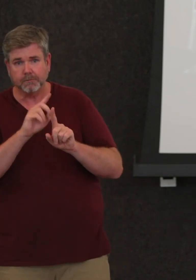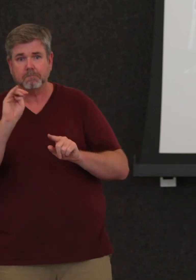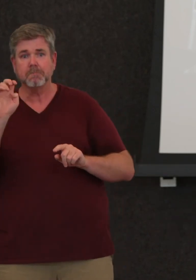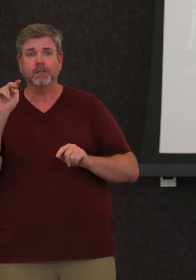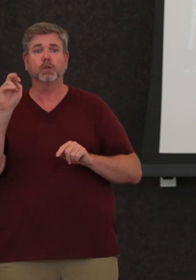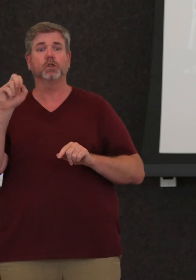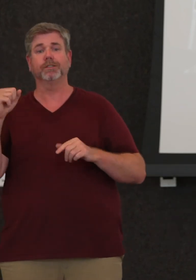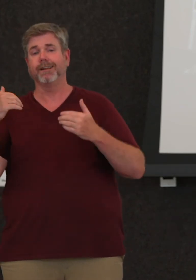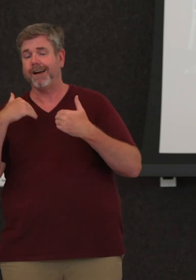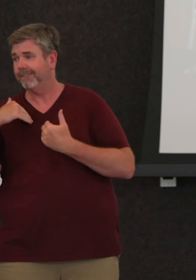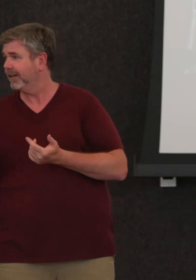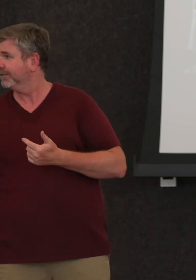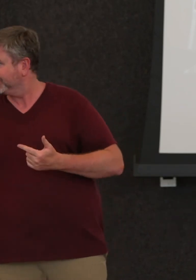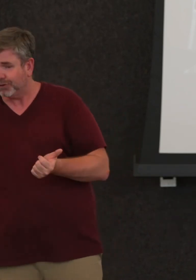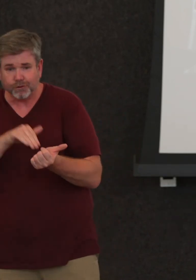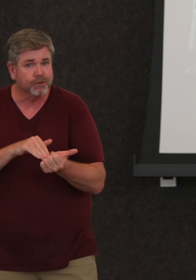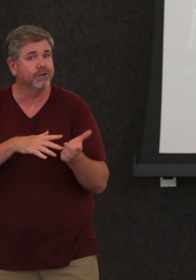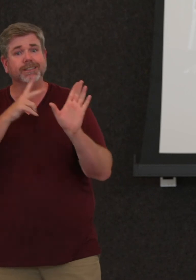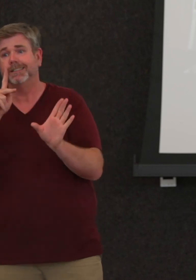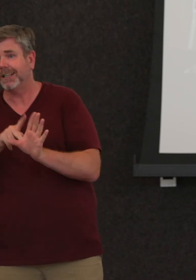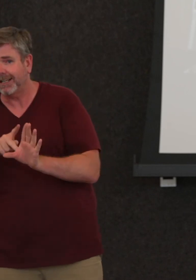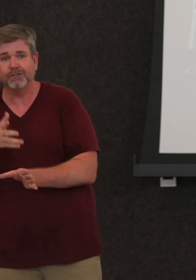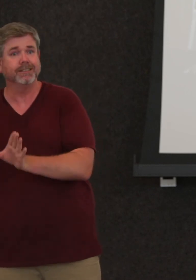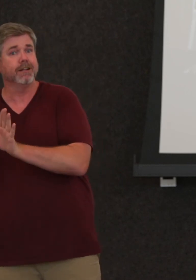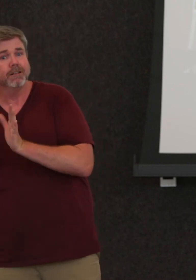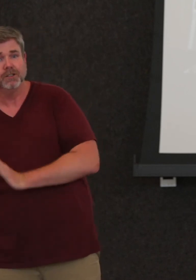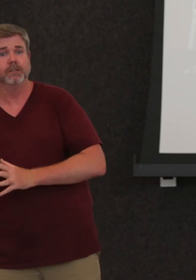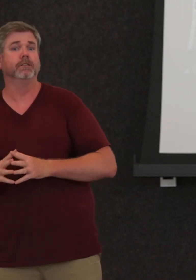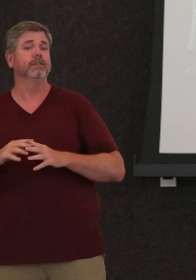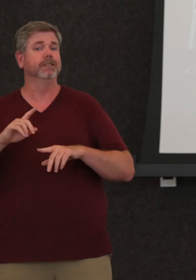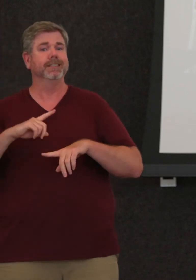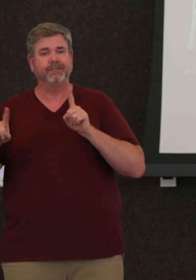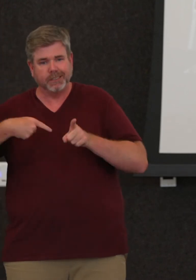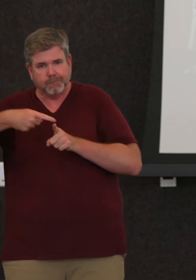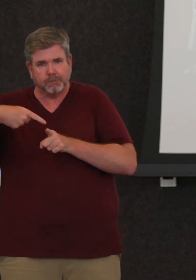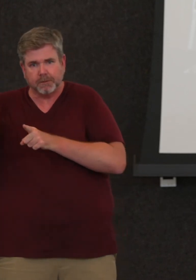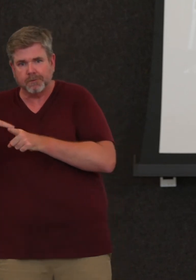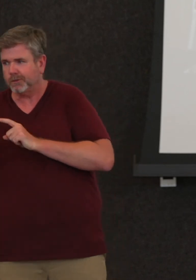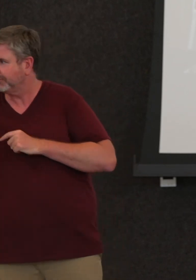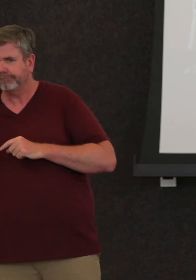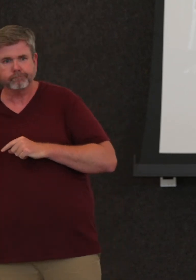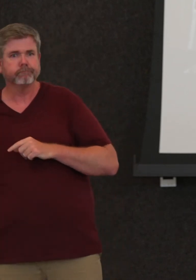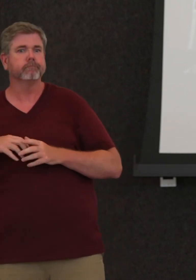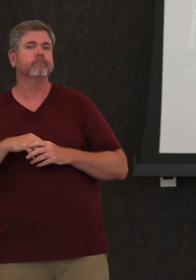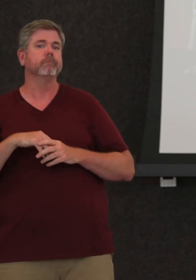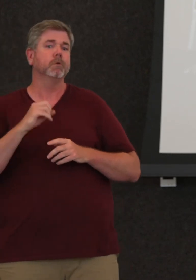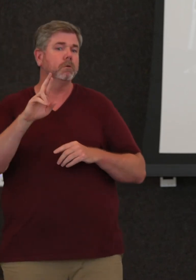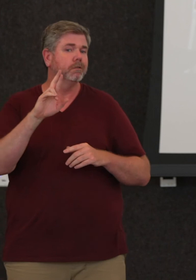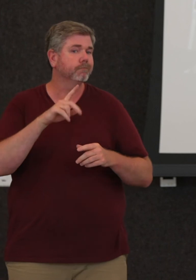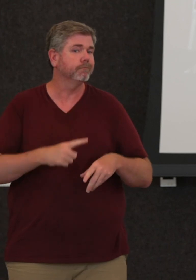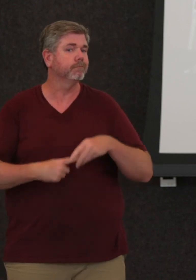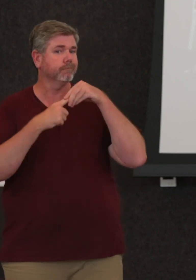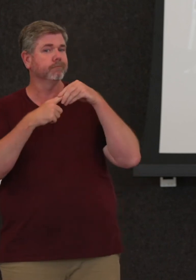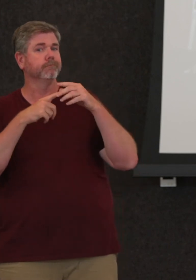our specialist in that team, and our addiction medicine board-certified physicians who are working